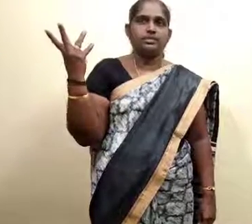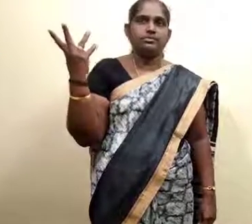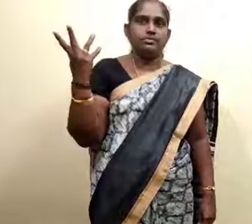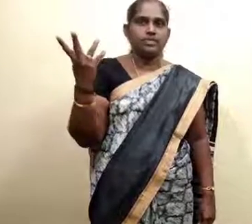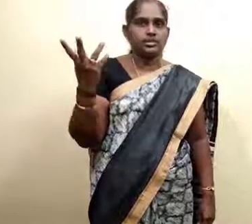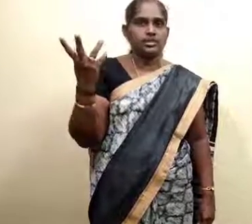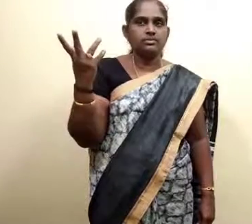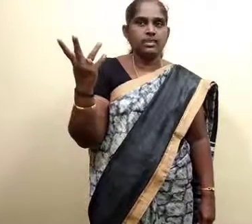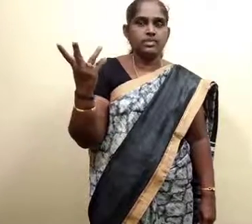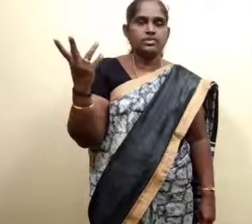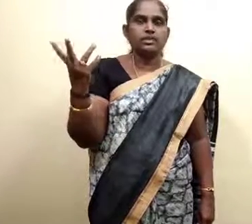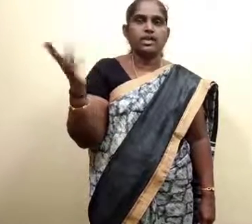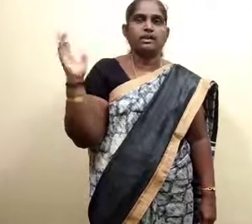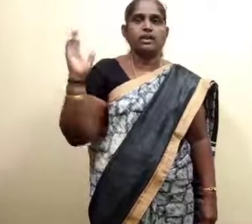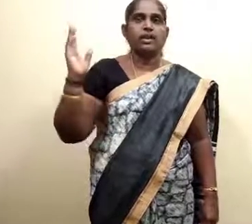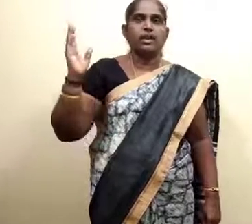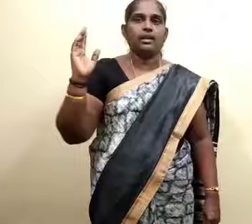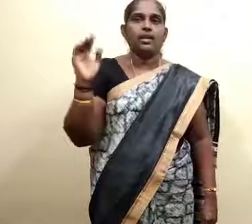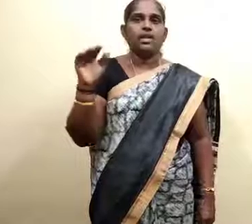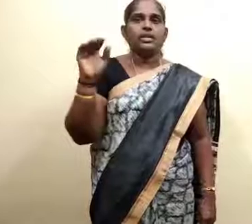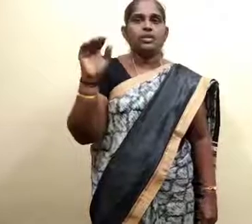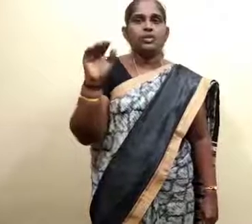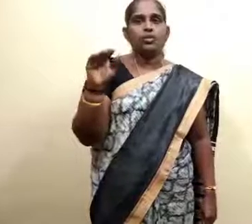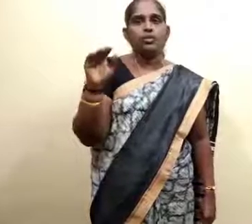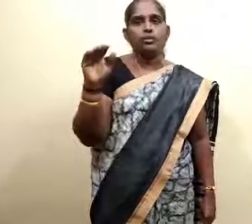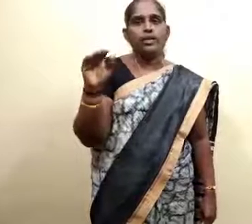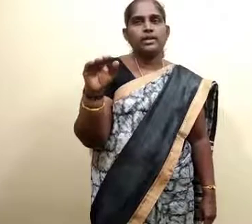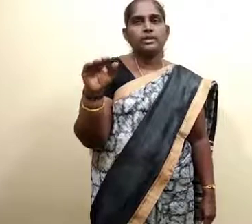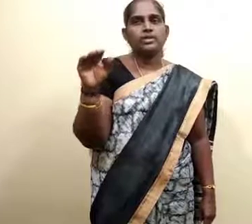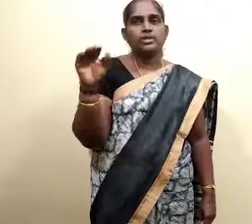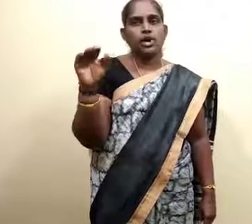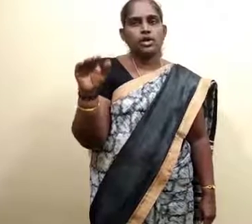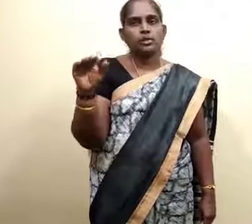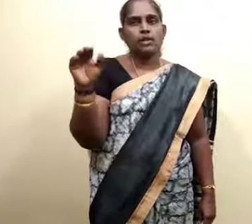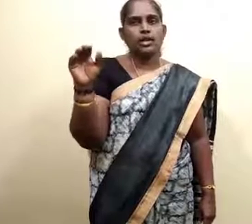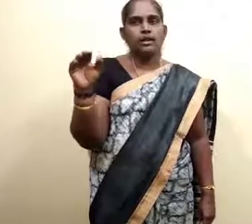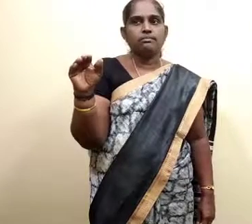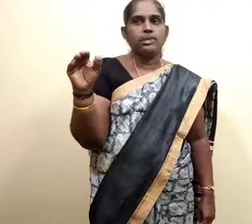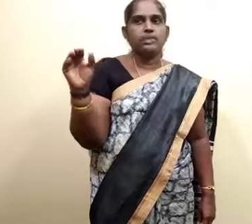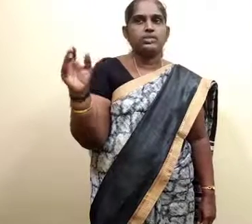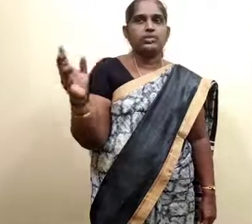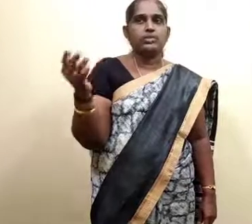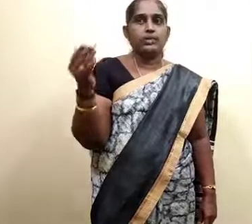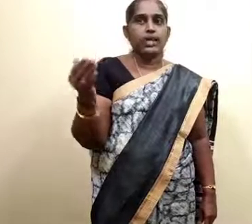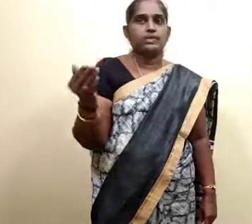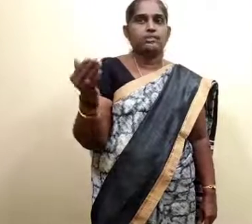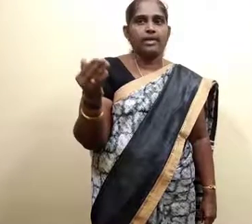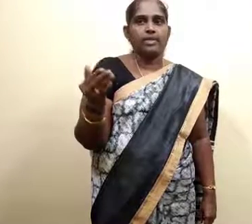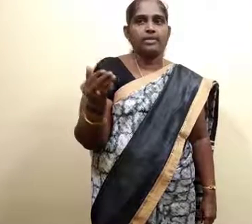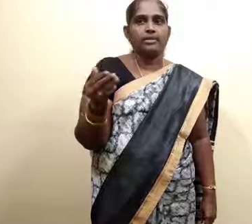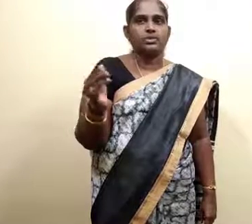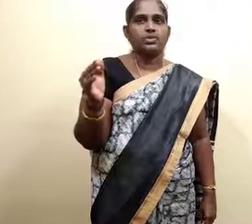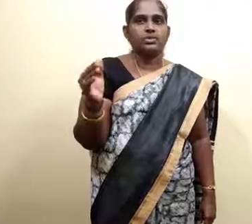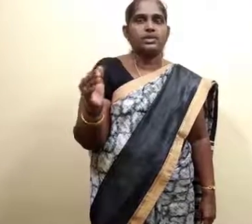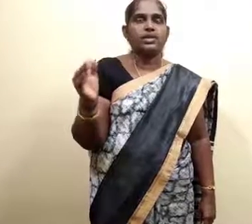is the first French railway line. The two biggest automobile companies of today's France were started